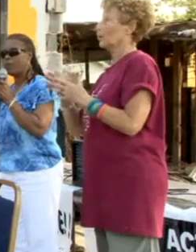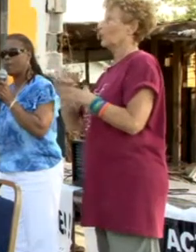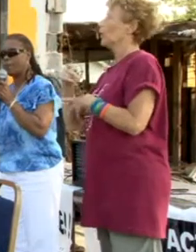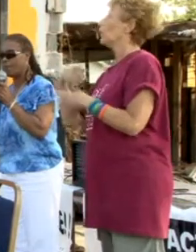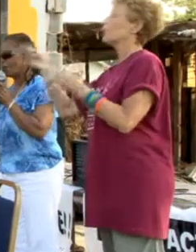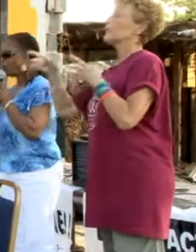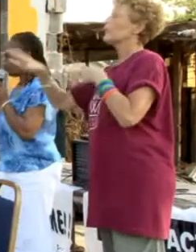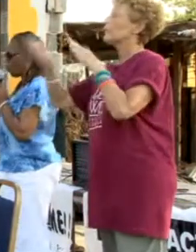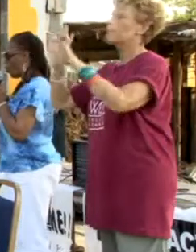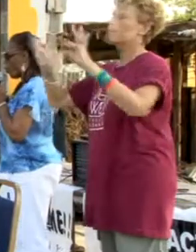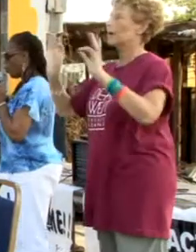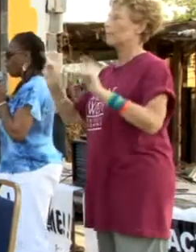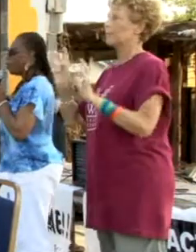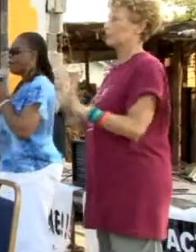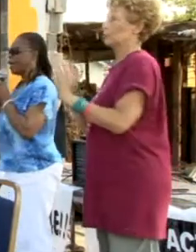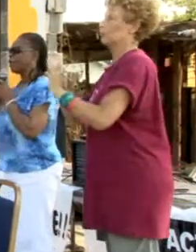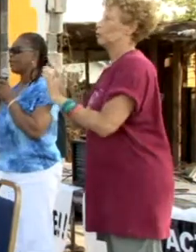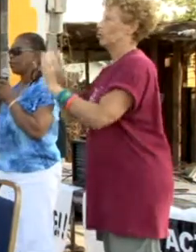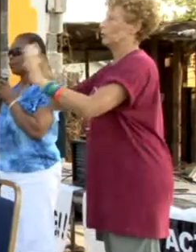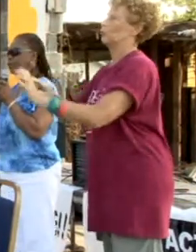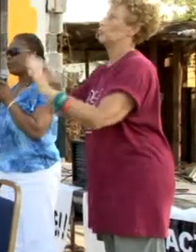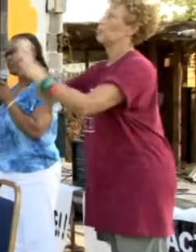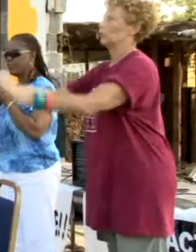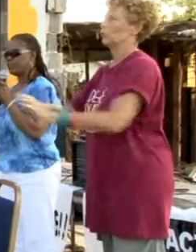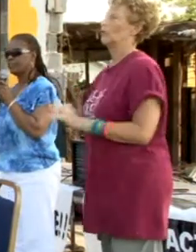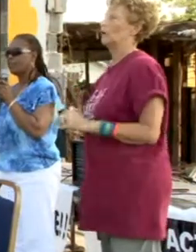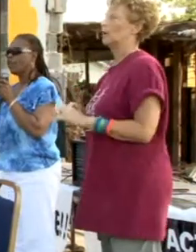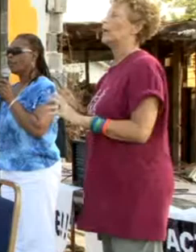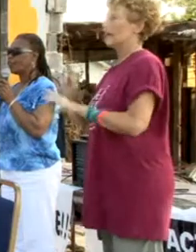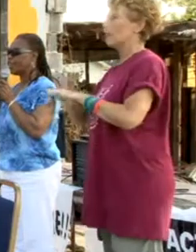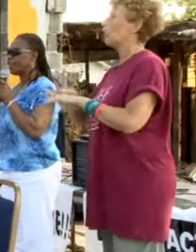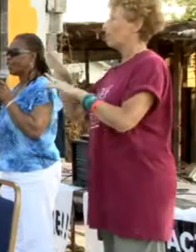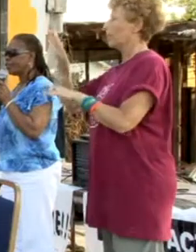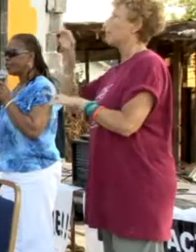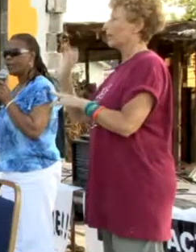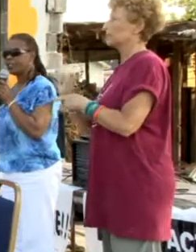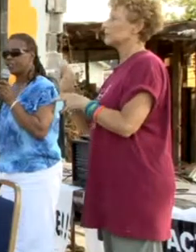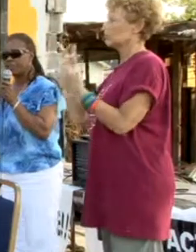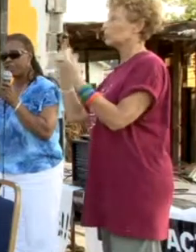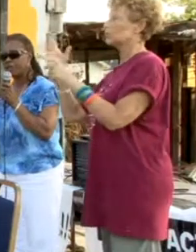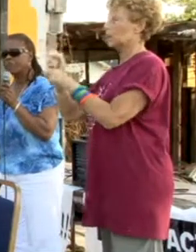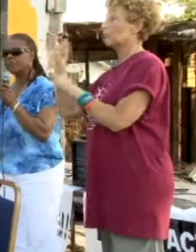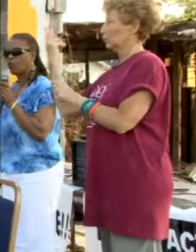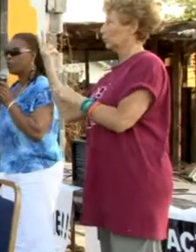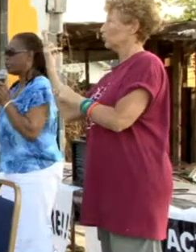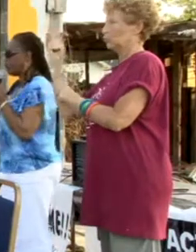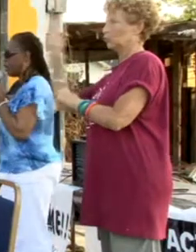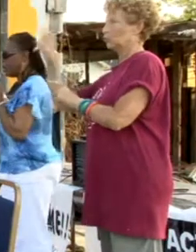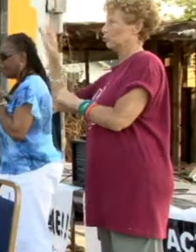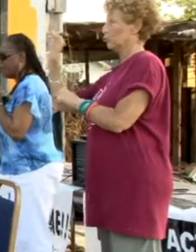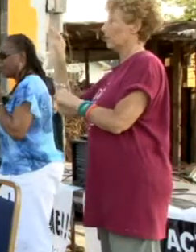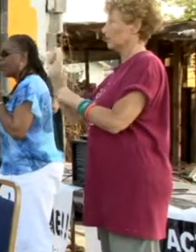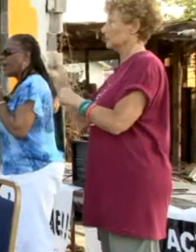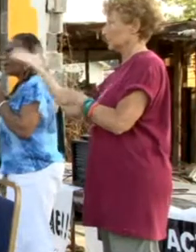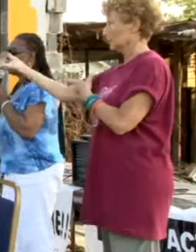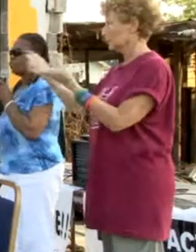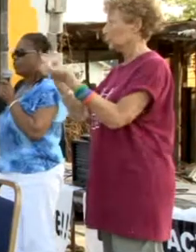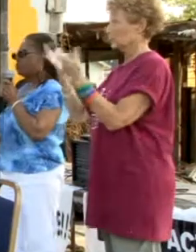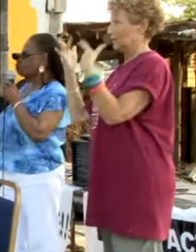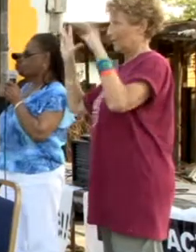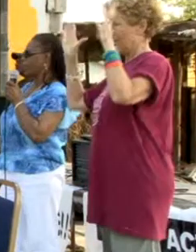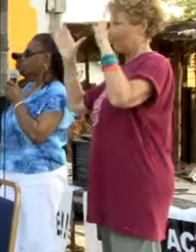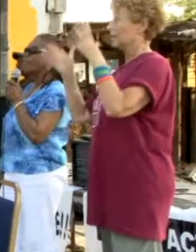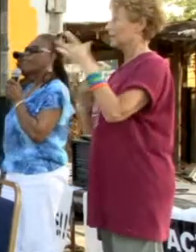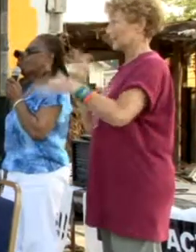you can pick up people, whoever want to go, will be able to get on those buses. And so we're trying to get 2 buses from here so we can bring people, and we're